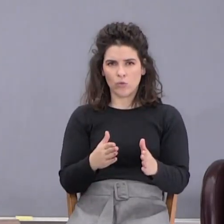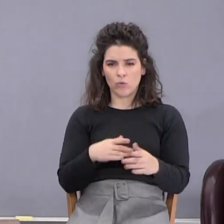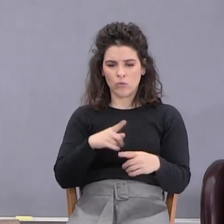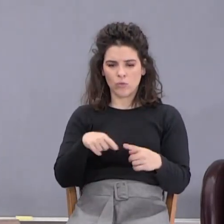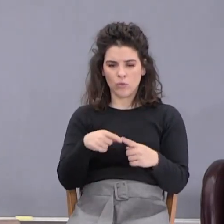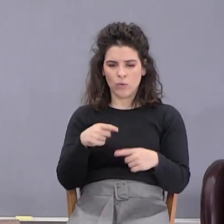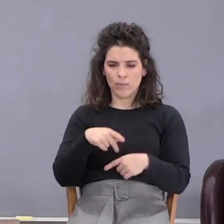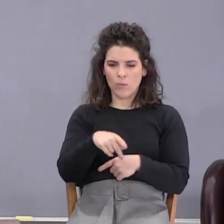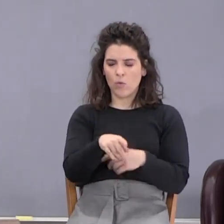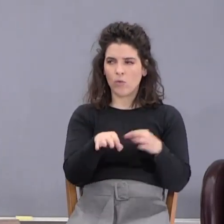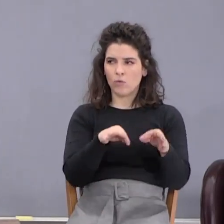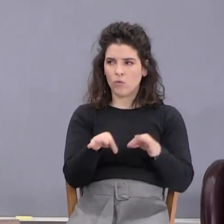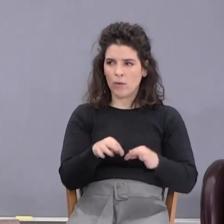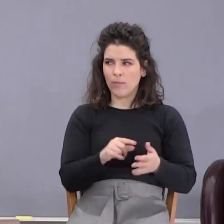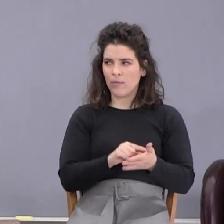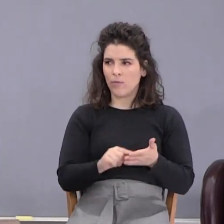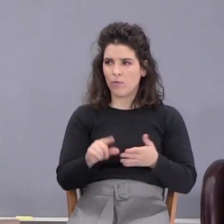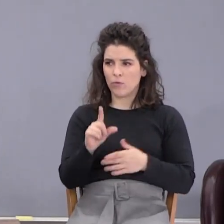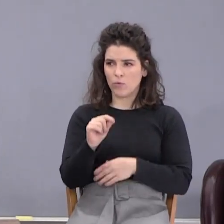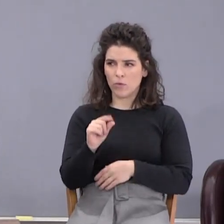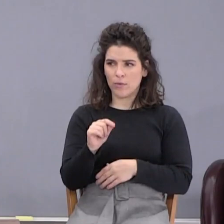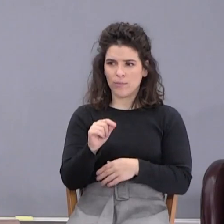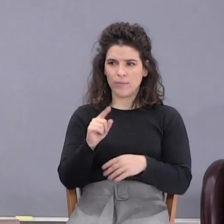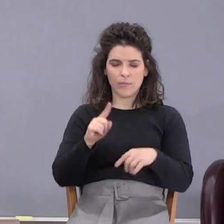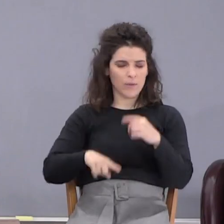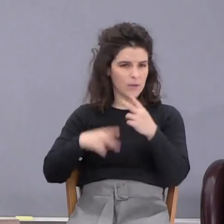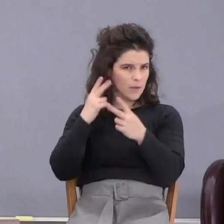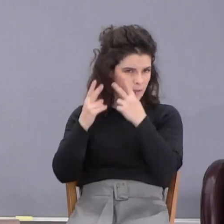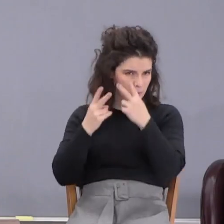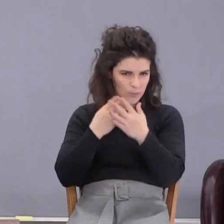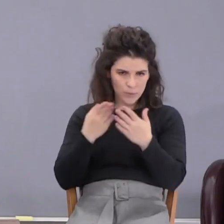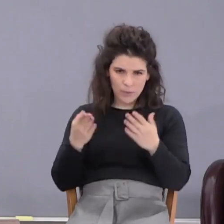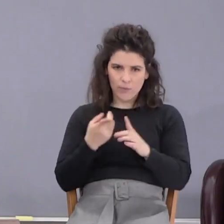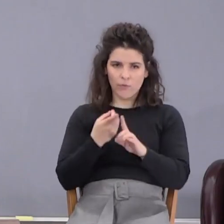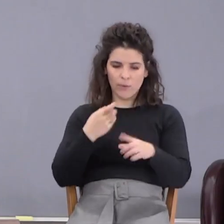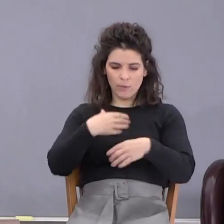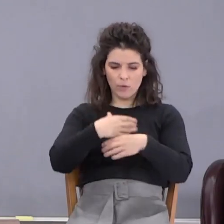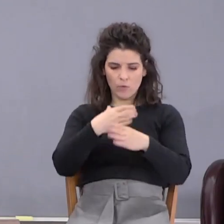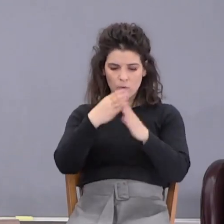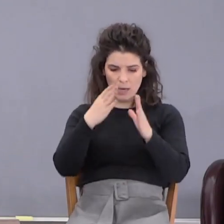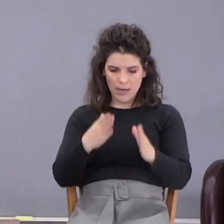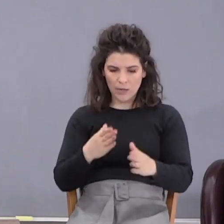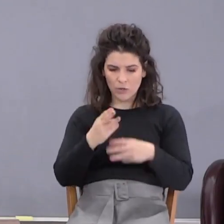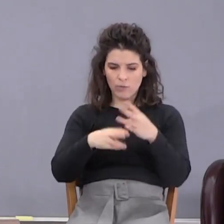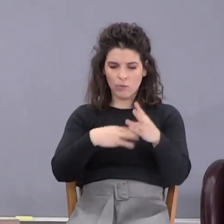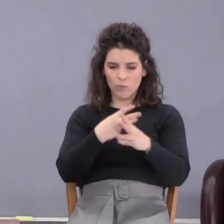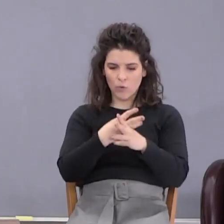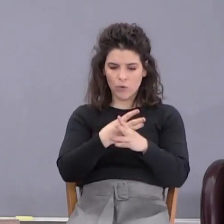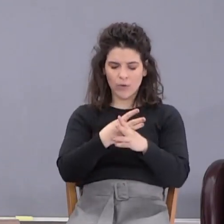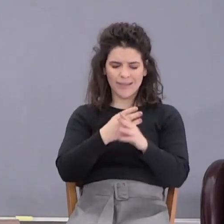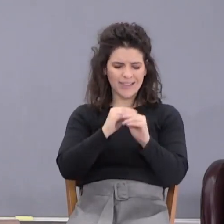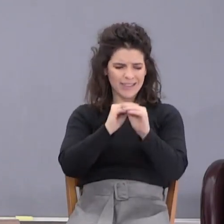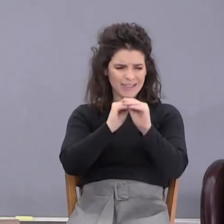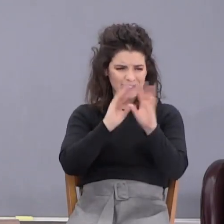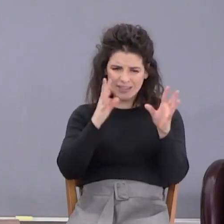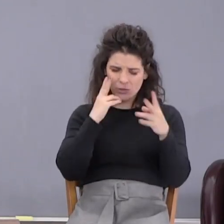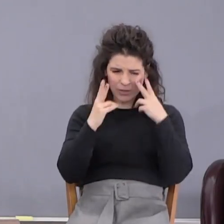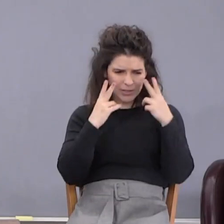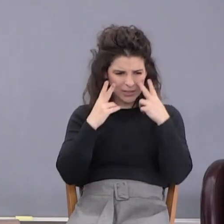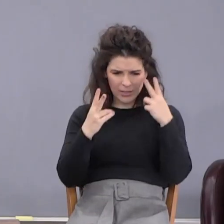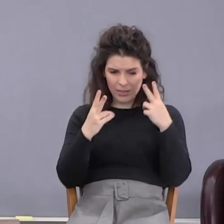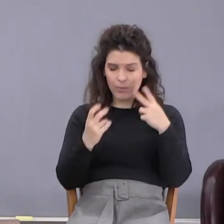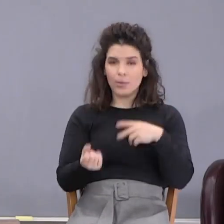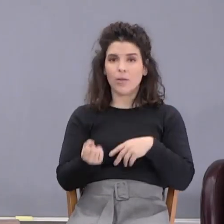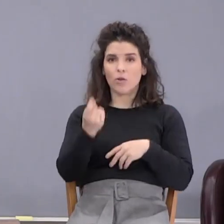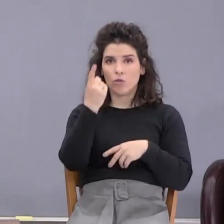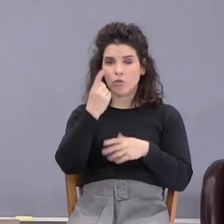he describes there at verse 20, the invisible things of him from the creation of the world are clearly seen, being